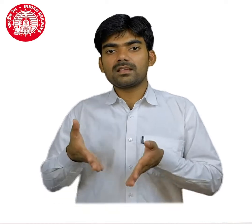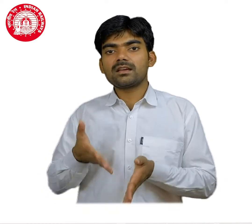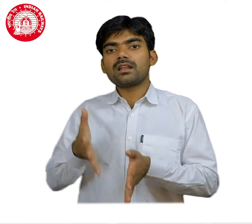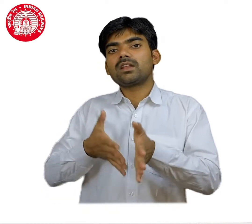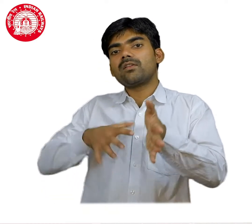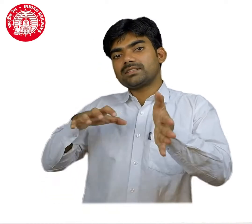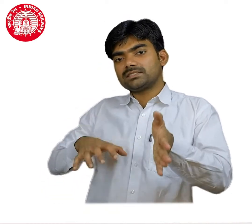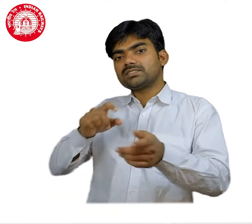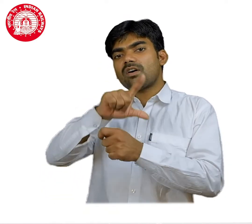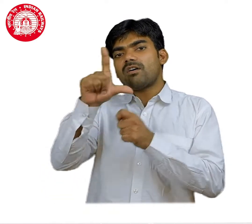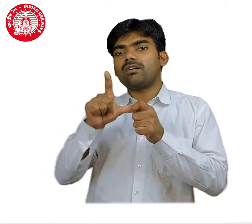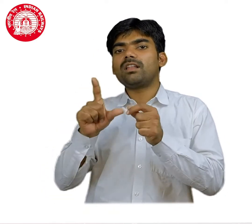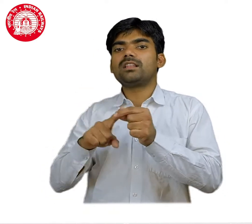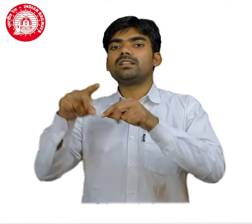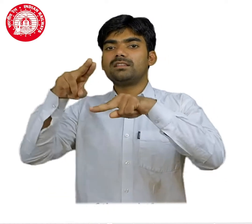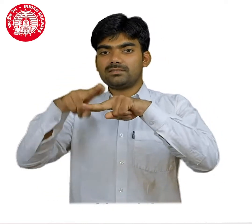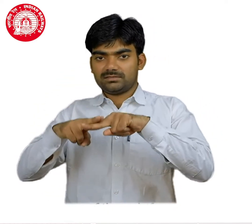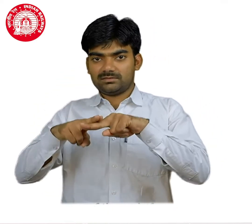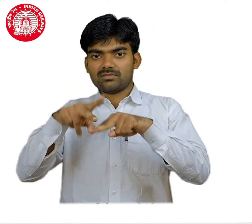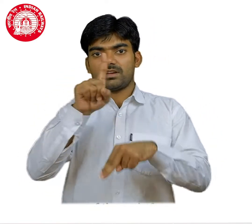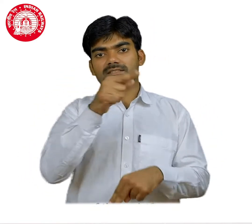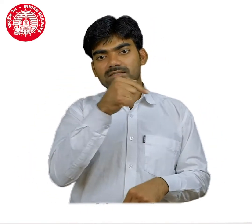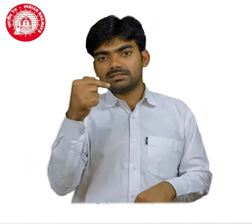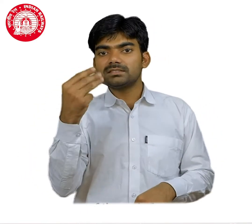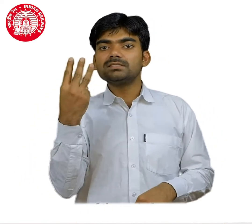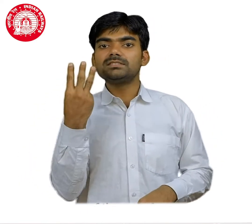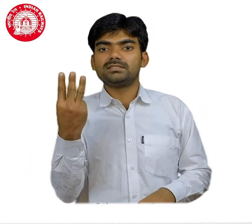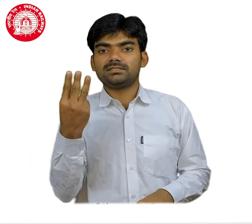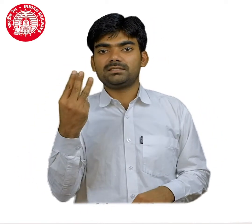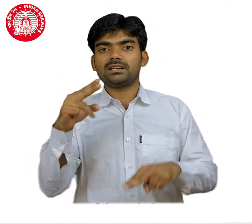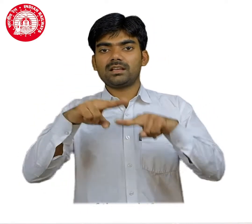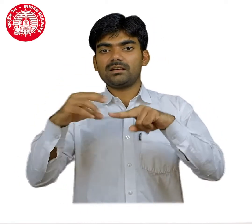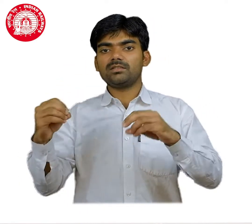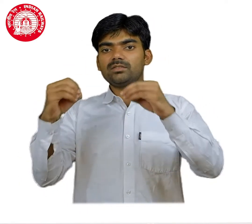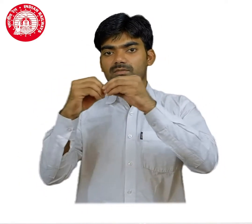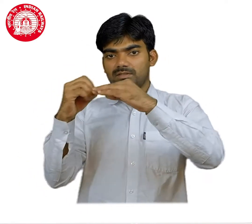The station has a total number of 3 platforms and 1 footover bridge.